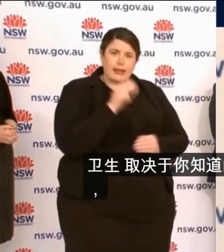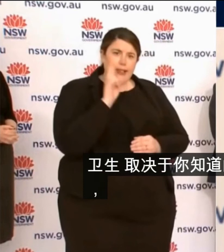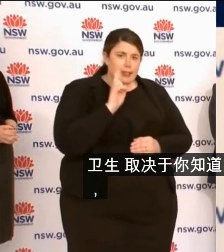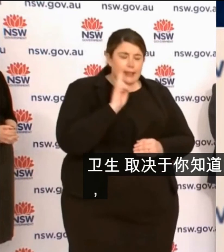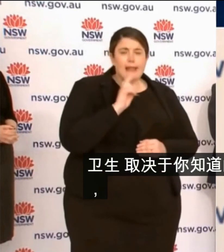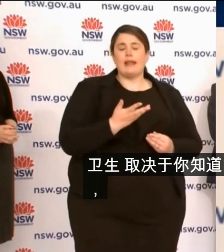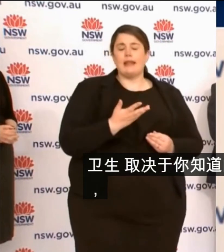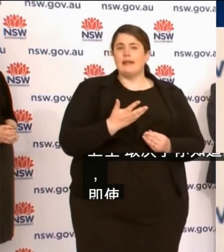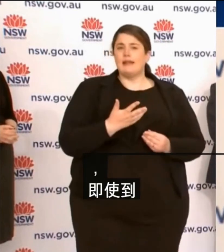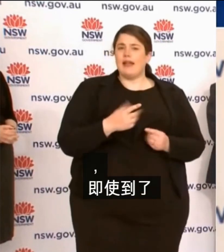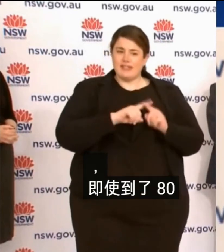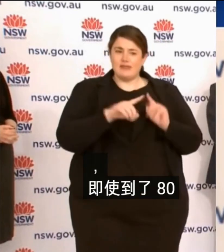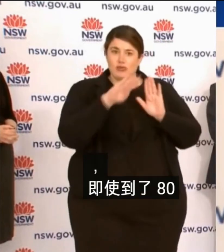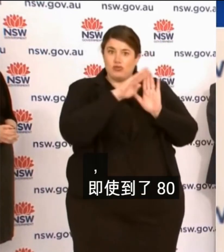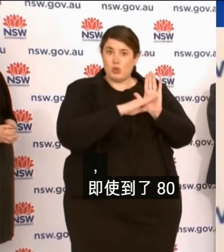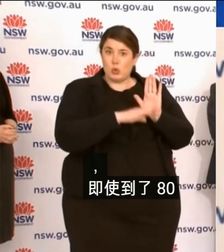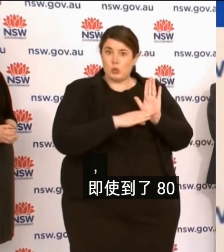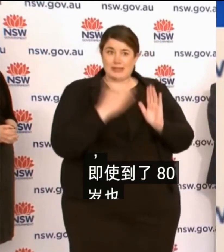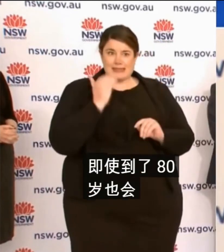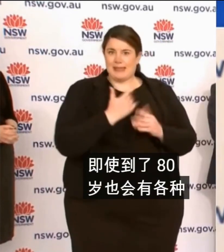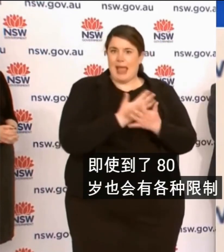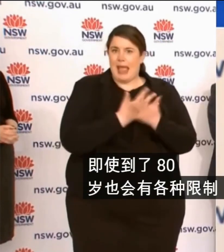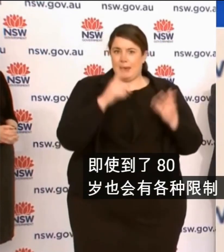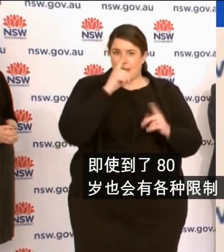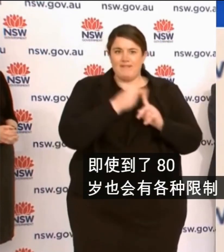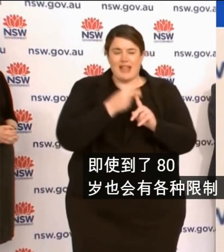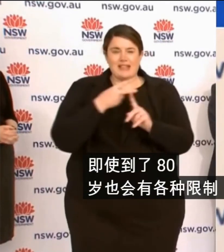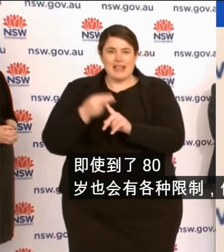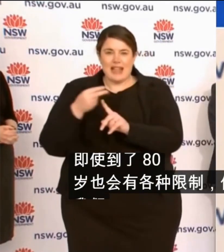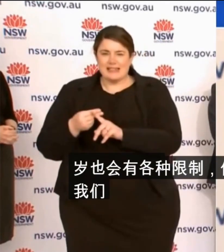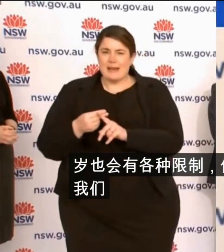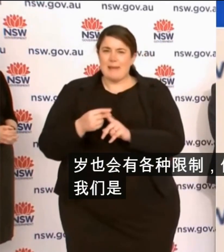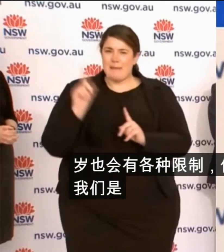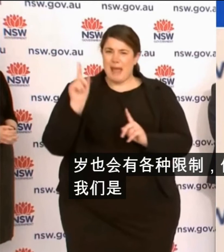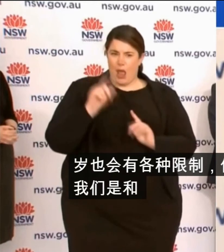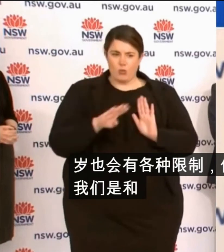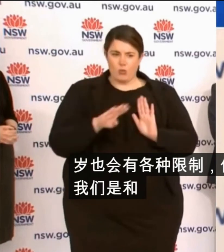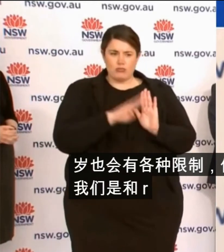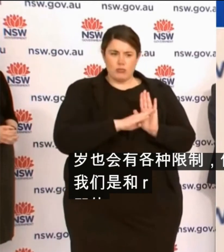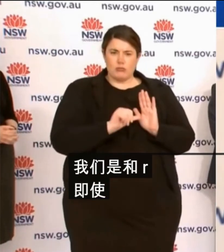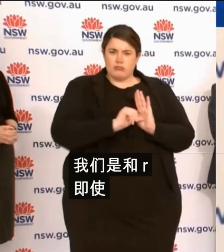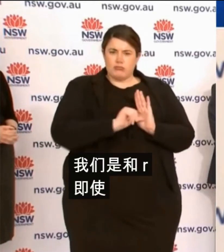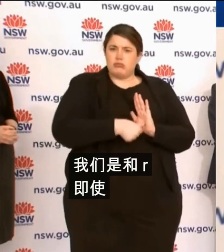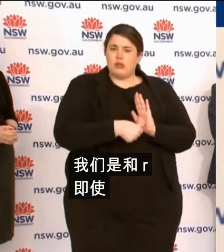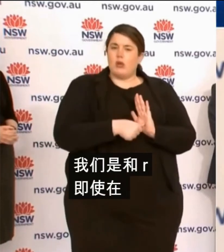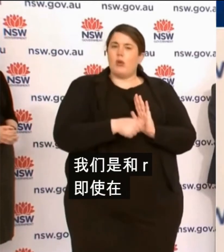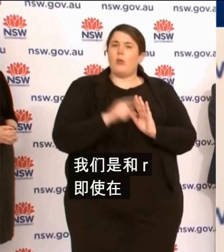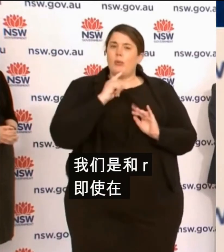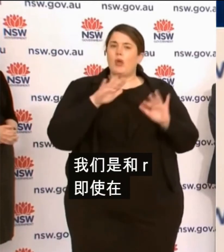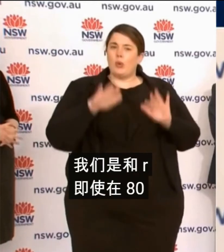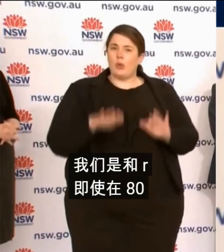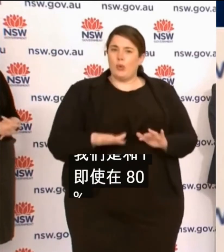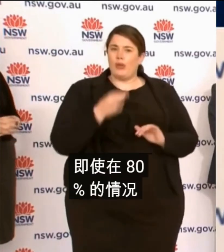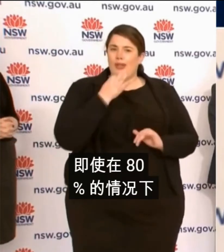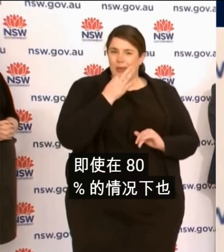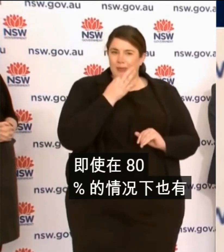there'll be various restrictions in place even at 80%. But we'll be living life much more freely than we are. And the reason why you do have restrictions in place even